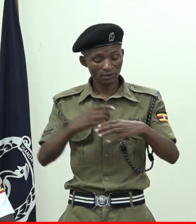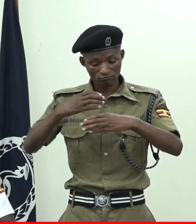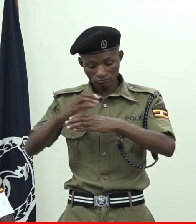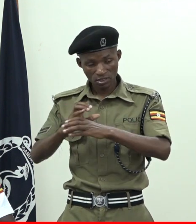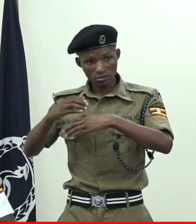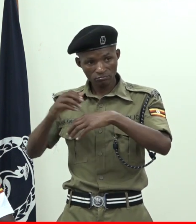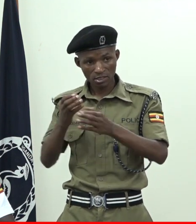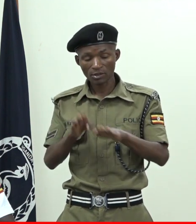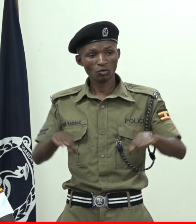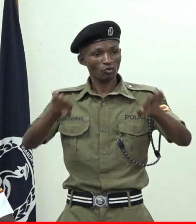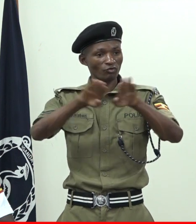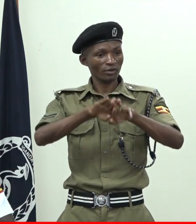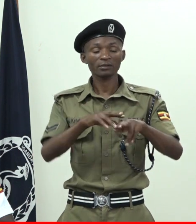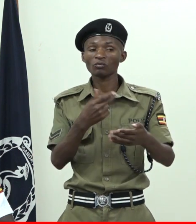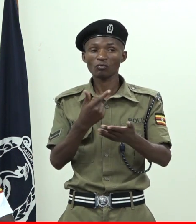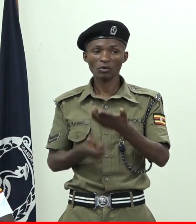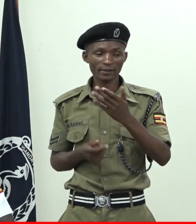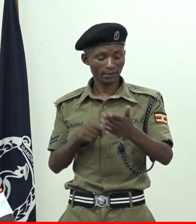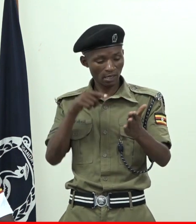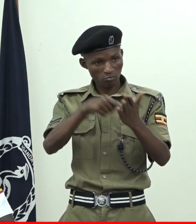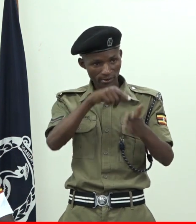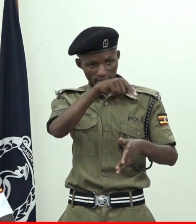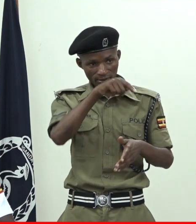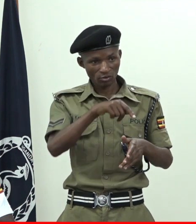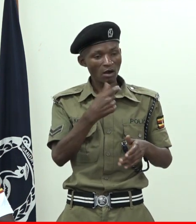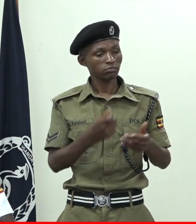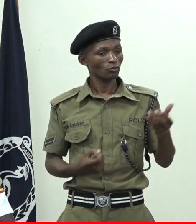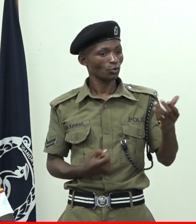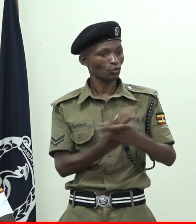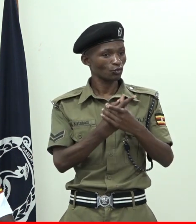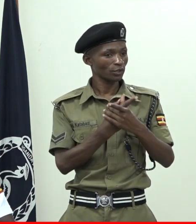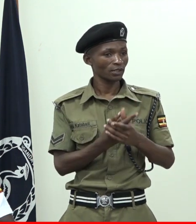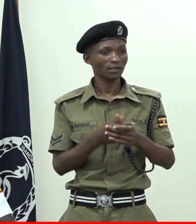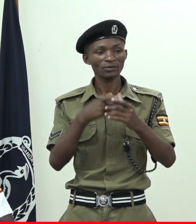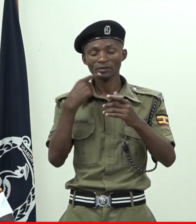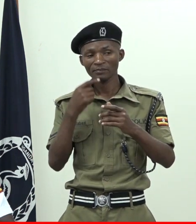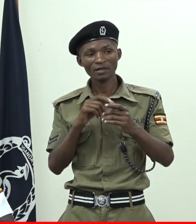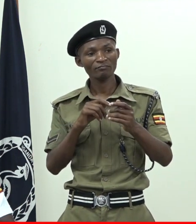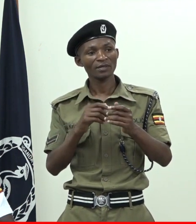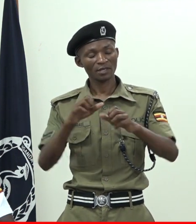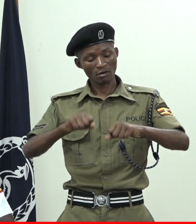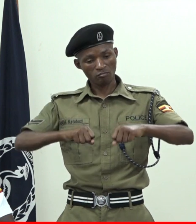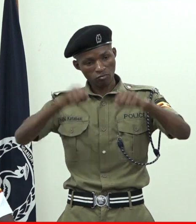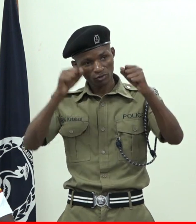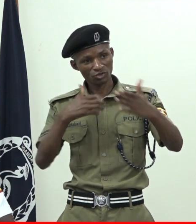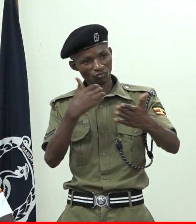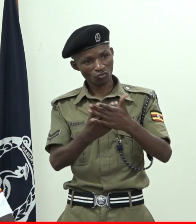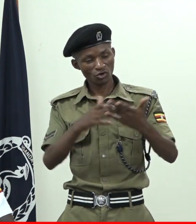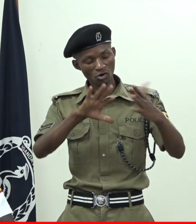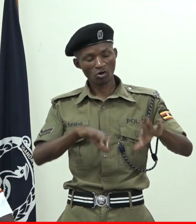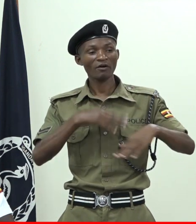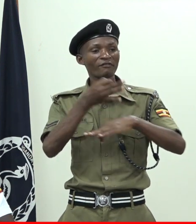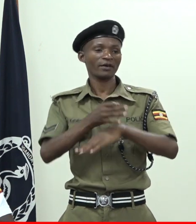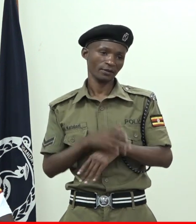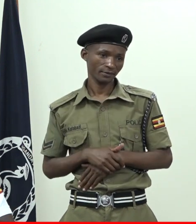scrutinizes your contract. And at that point, you have a chance to know whether your employer is actually genuine or is fake,